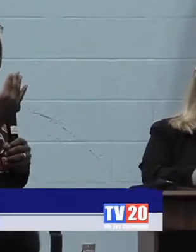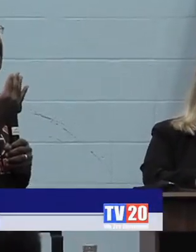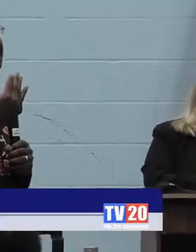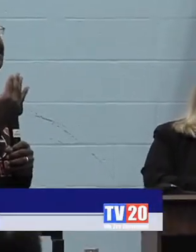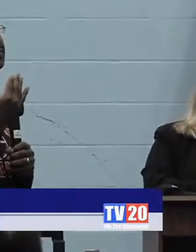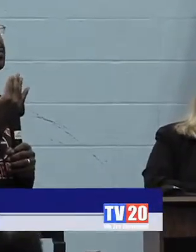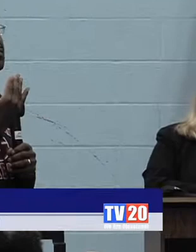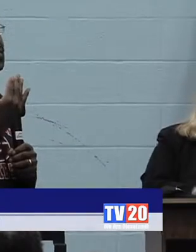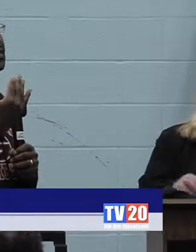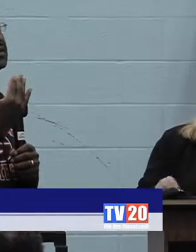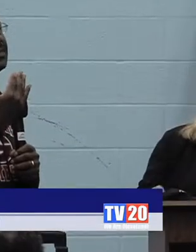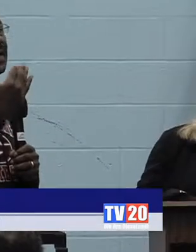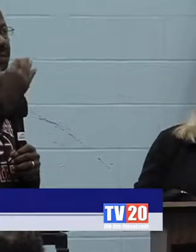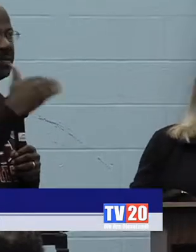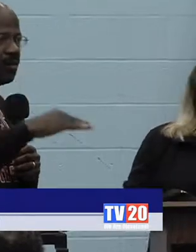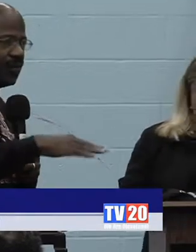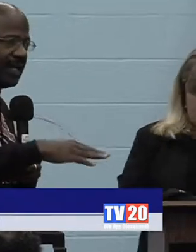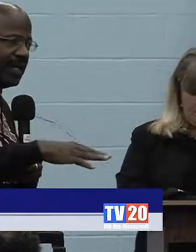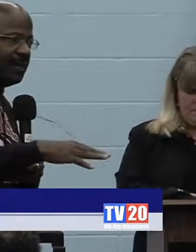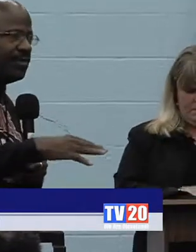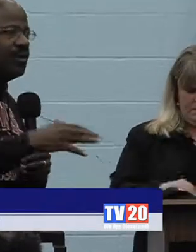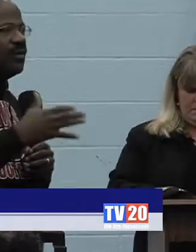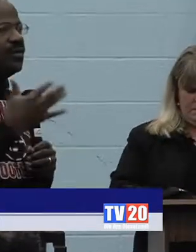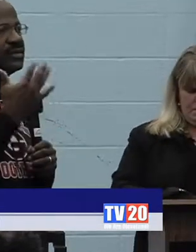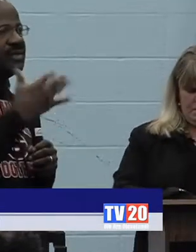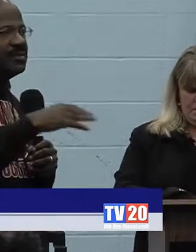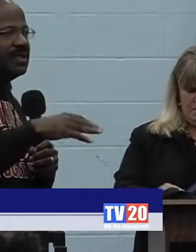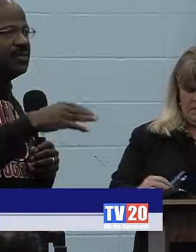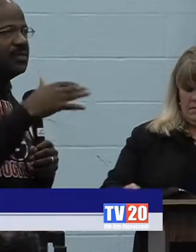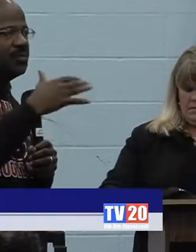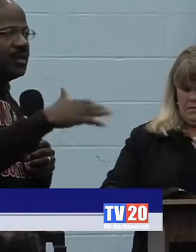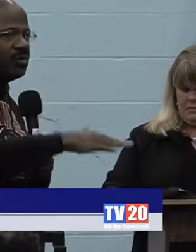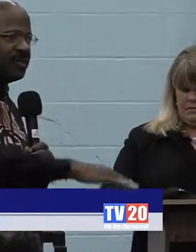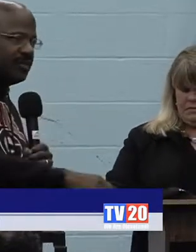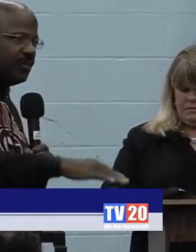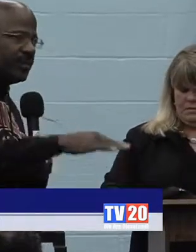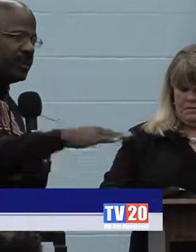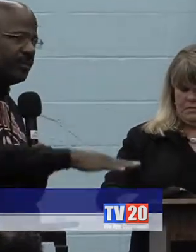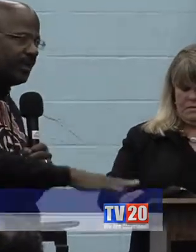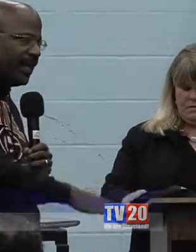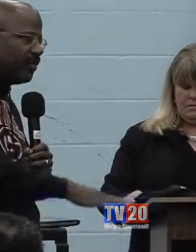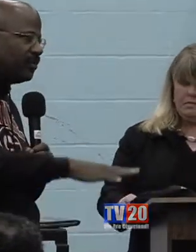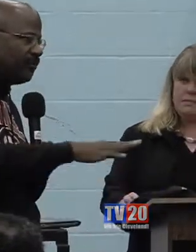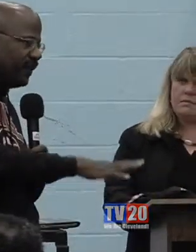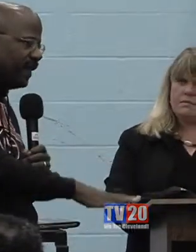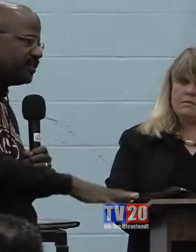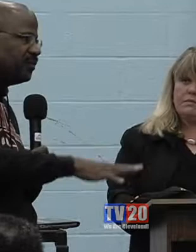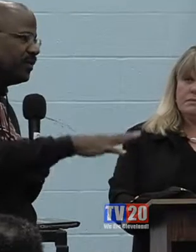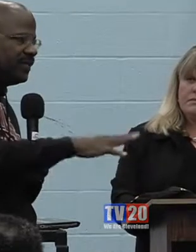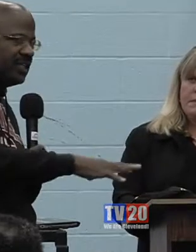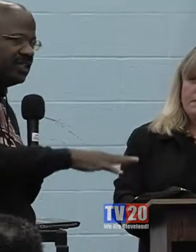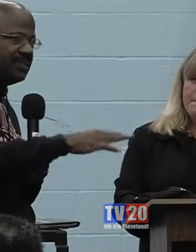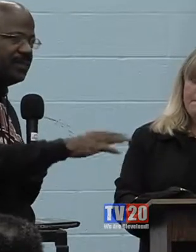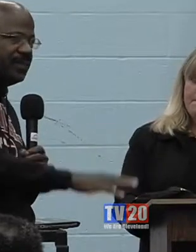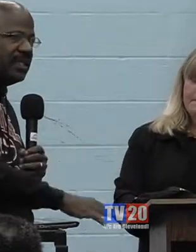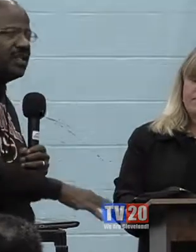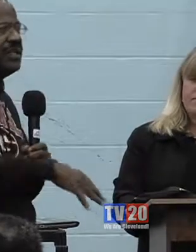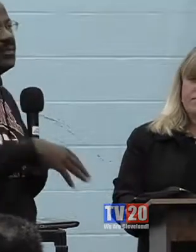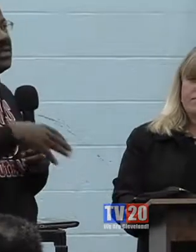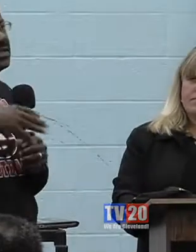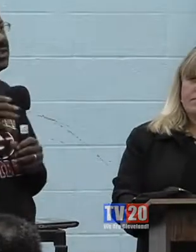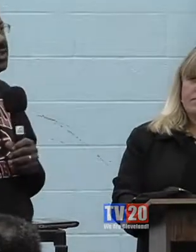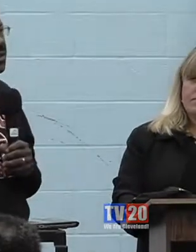are, there's some kind of program or something to work with them, then when you cut back or the fights or whatever the case may